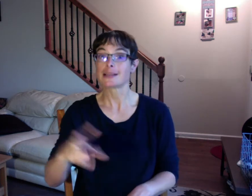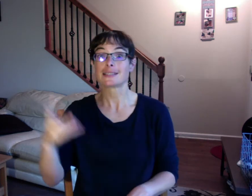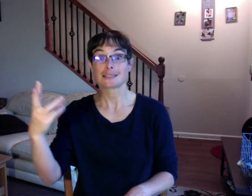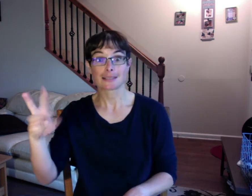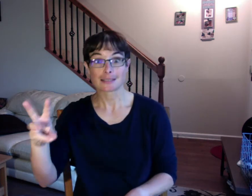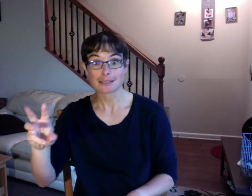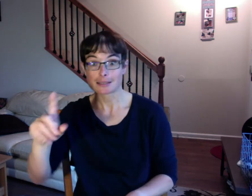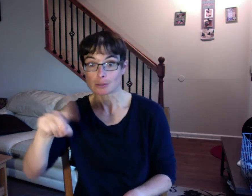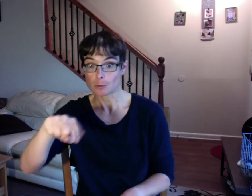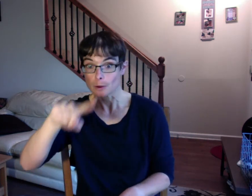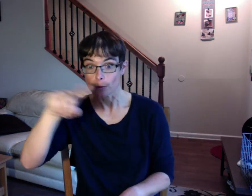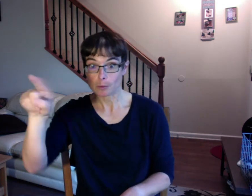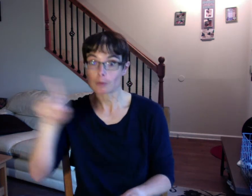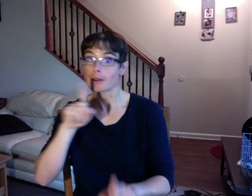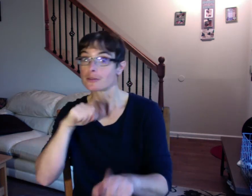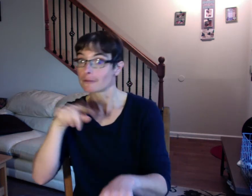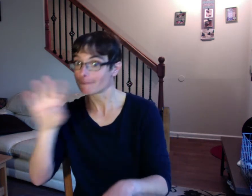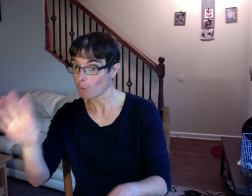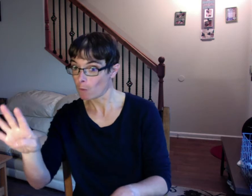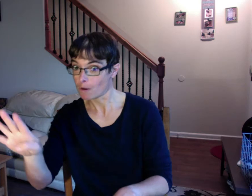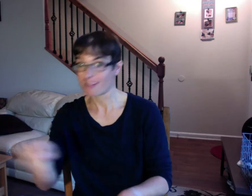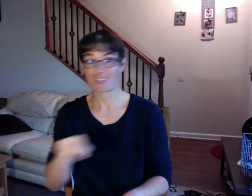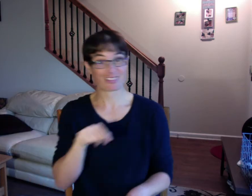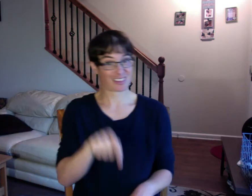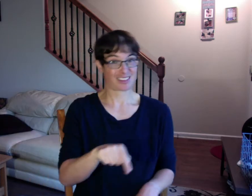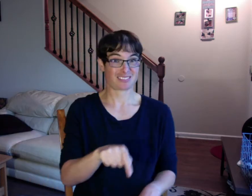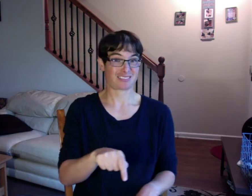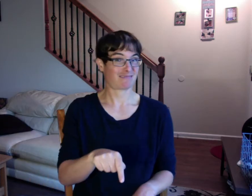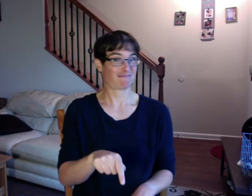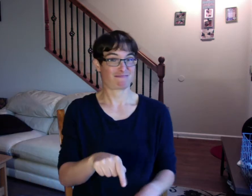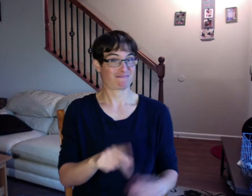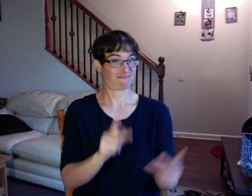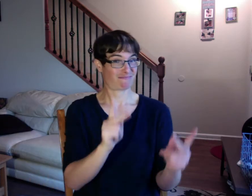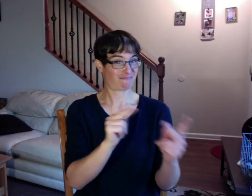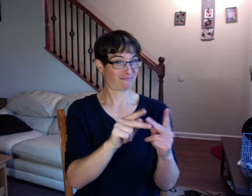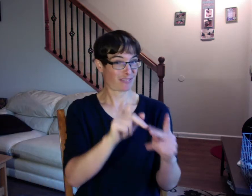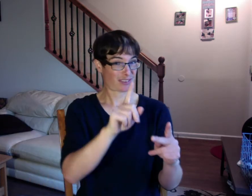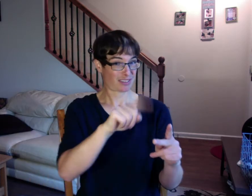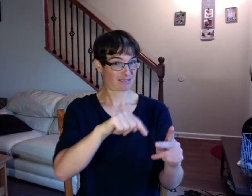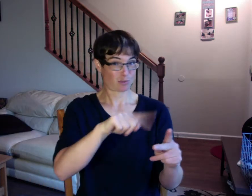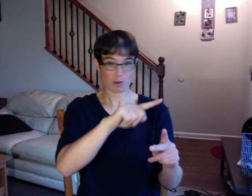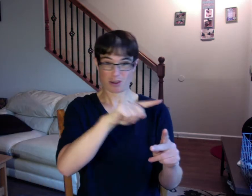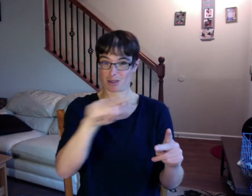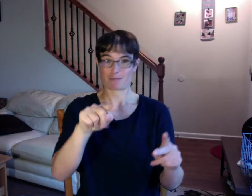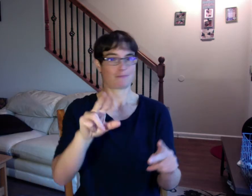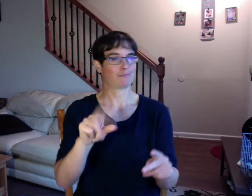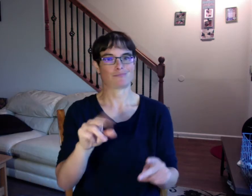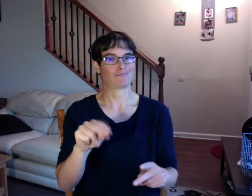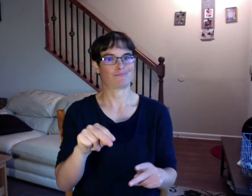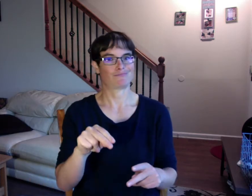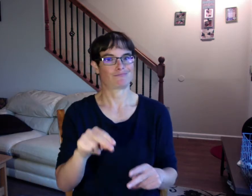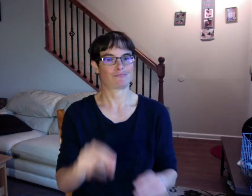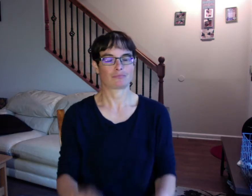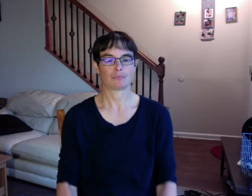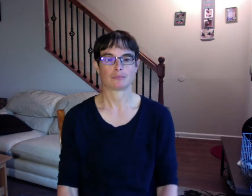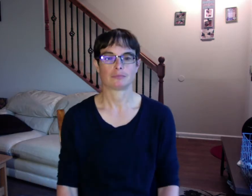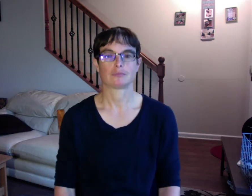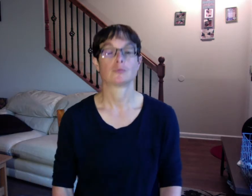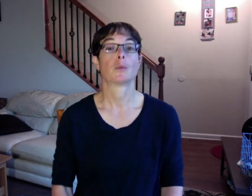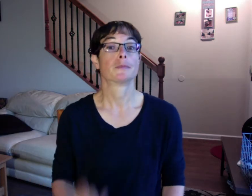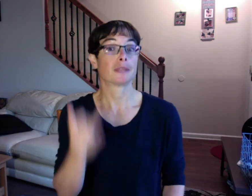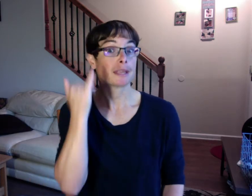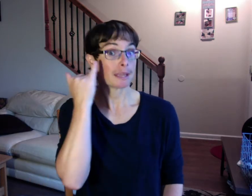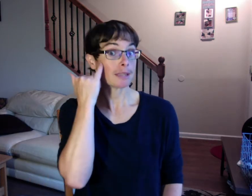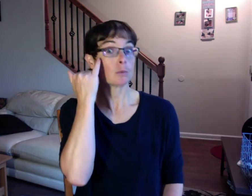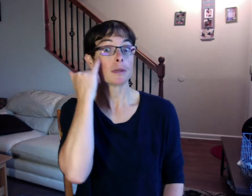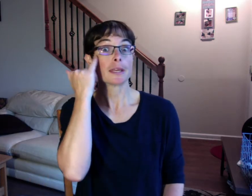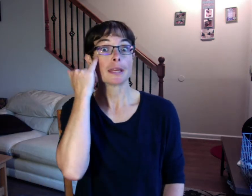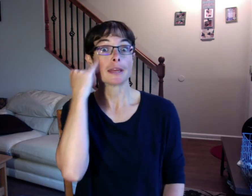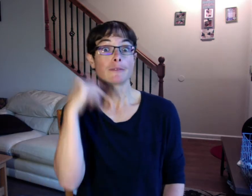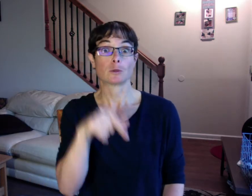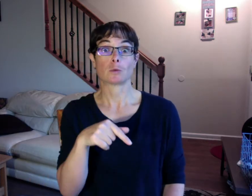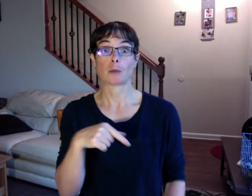Okay. This does not have a perfect square. If we end up with a decimal place, it's not a perfect square. Okay, so what did you guys